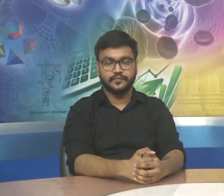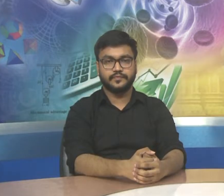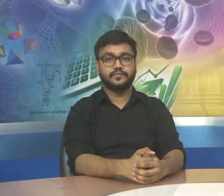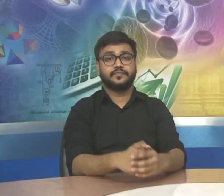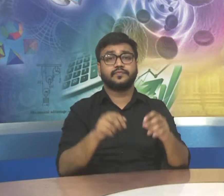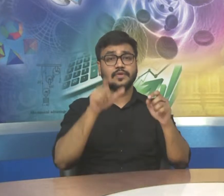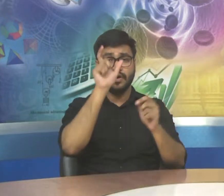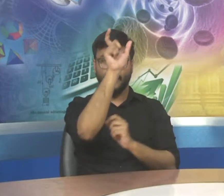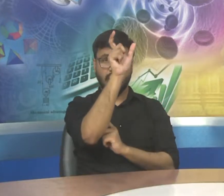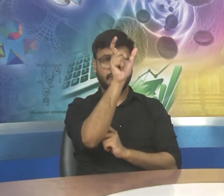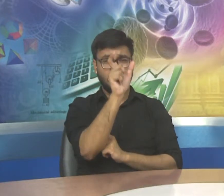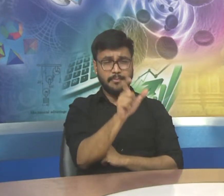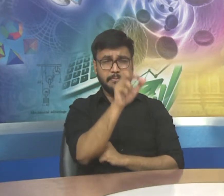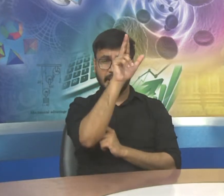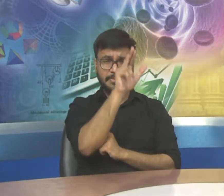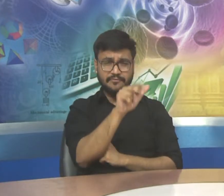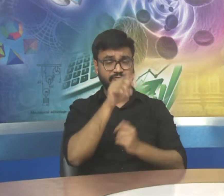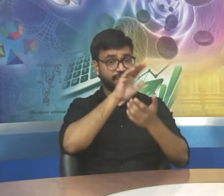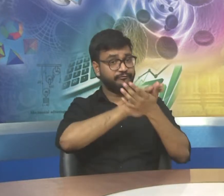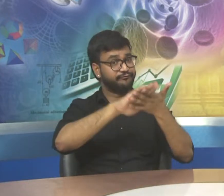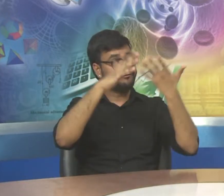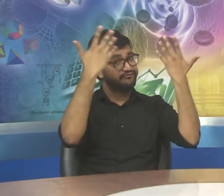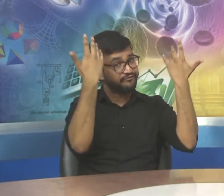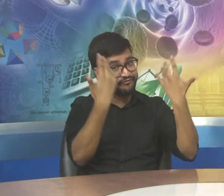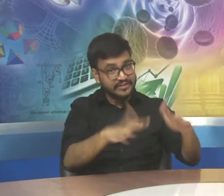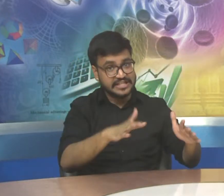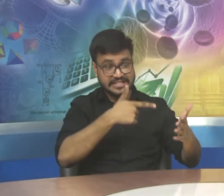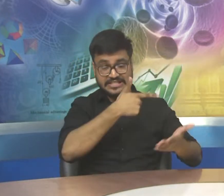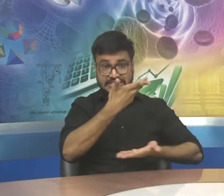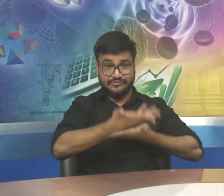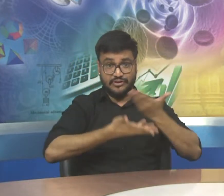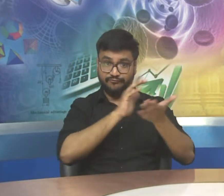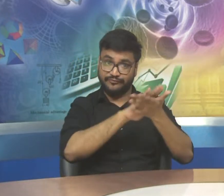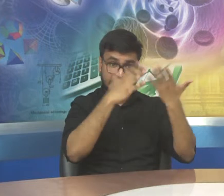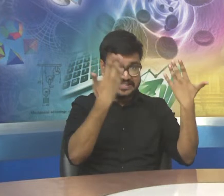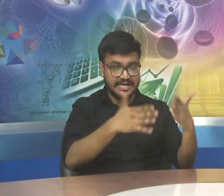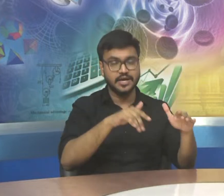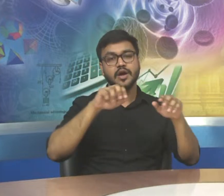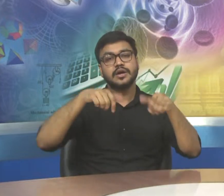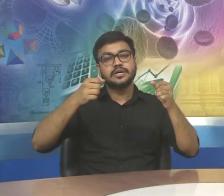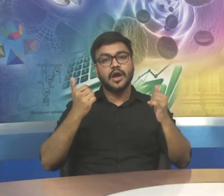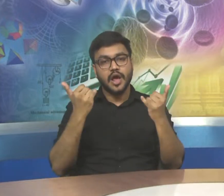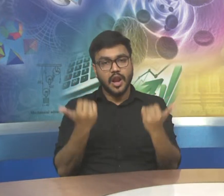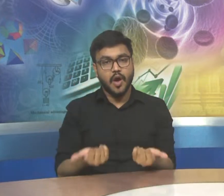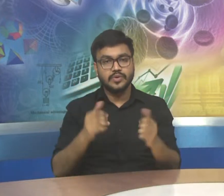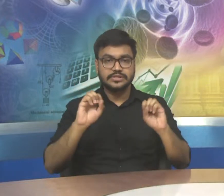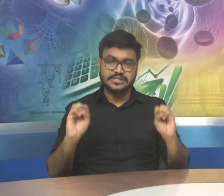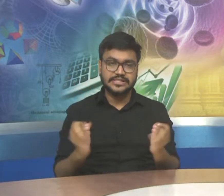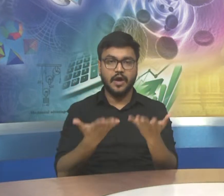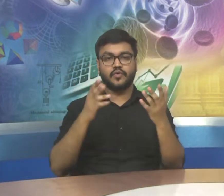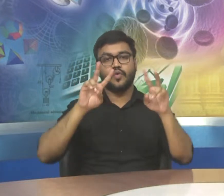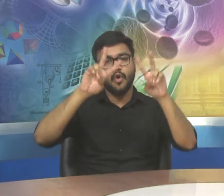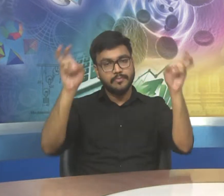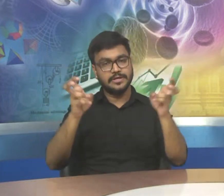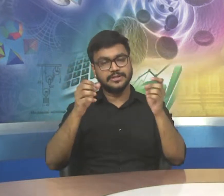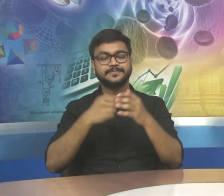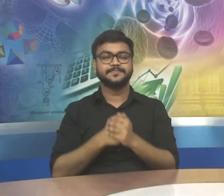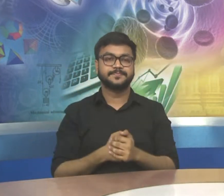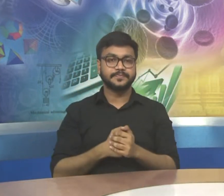is 1.5 meter. Now we have completed our difficult words, so let's begin our